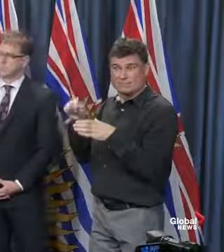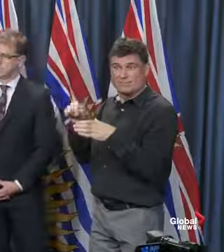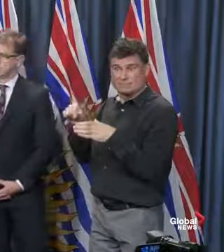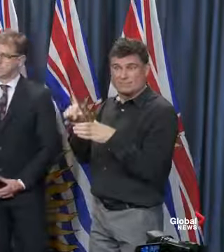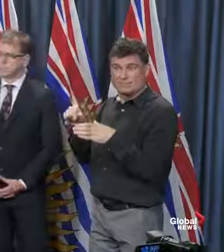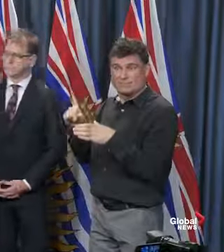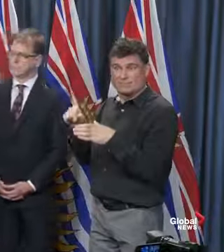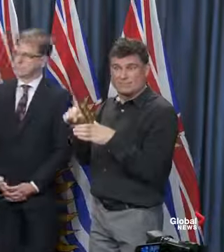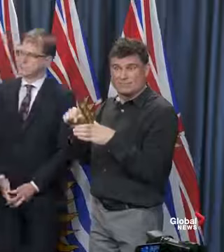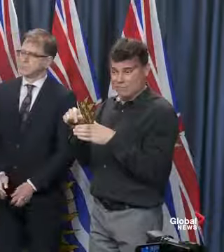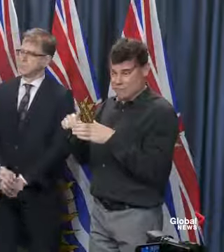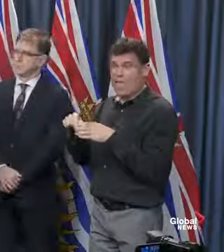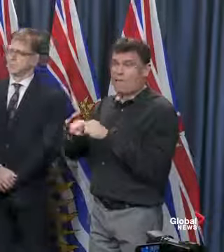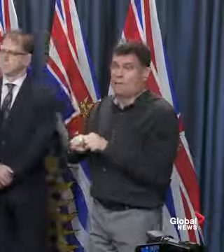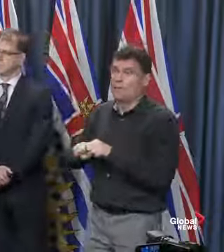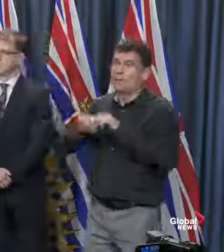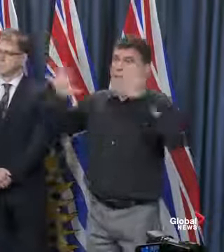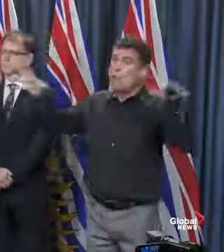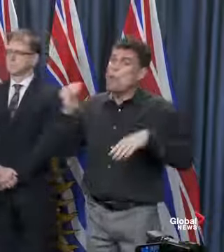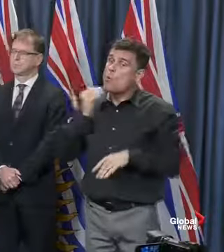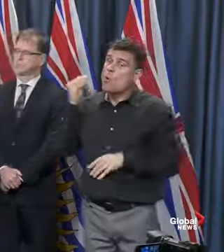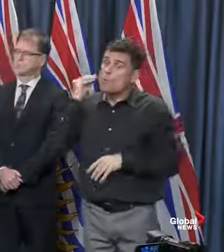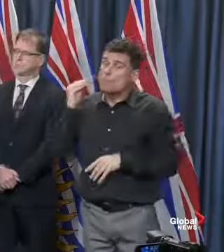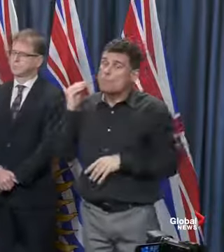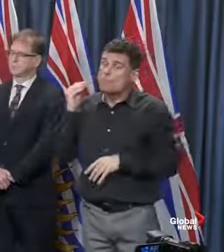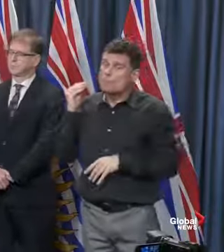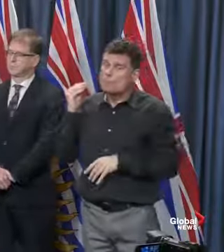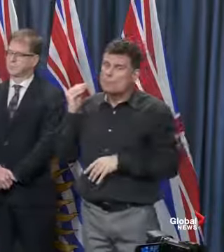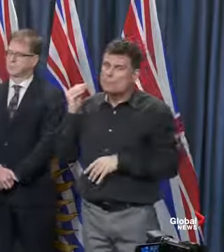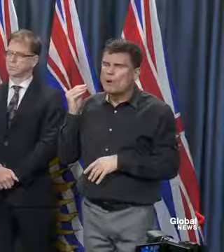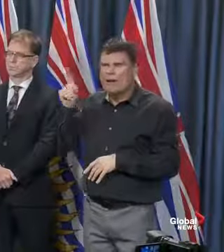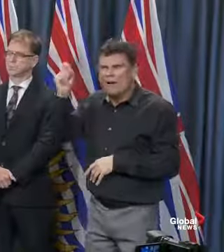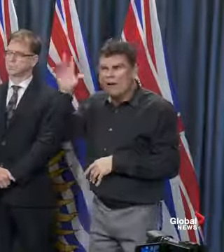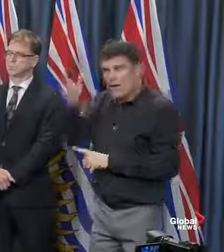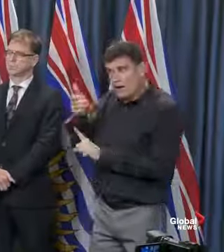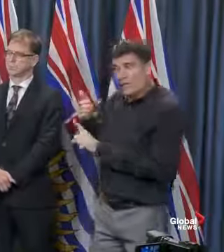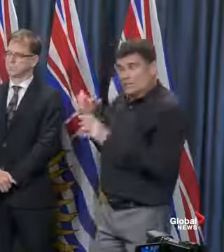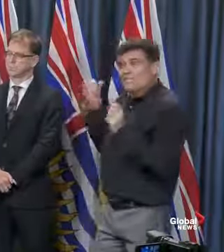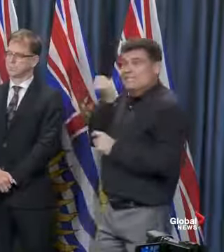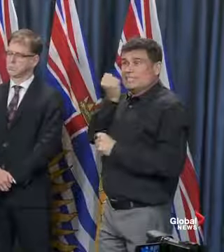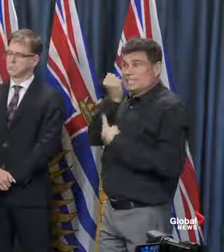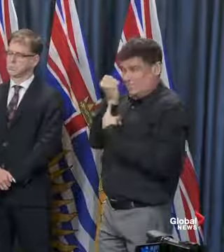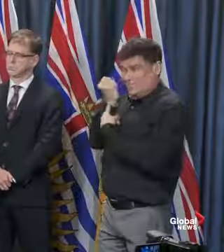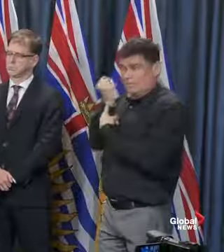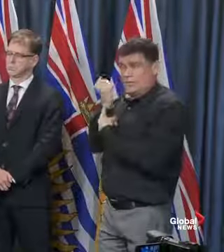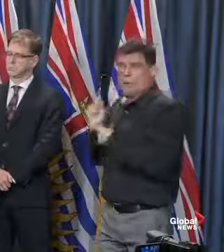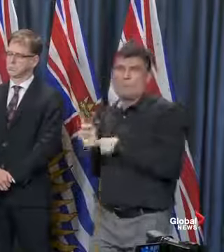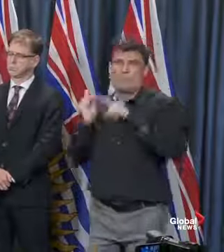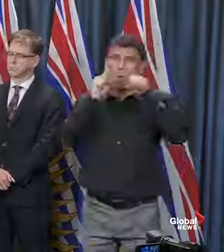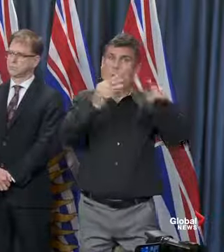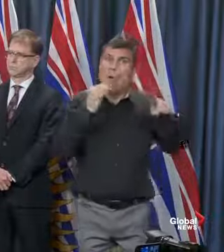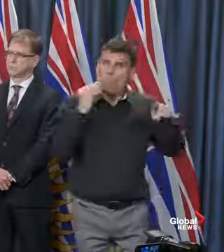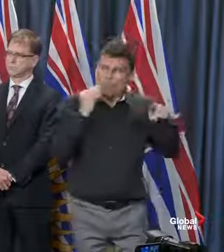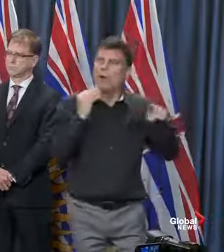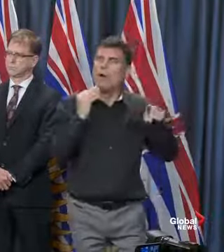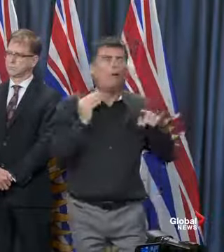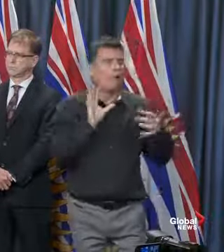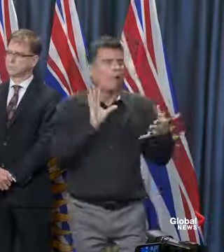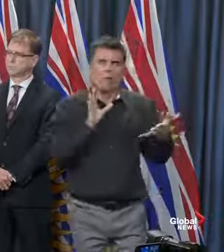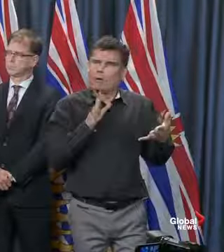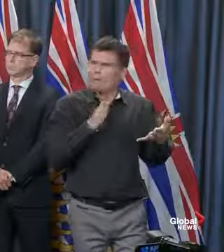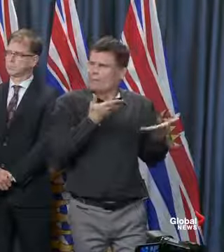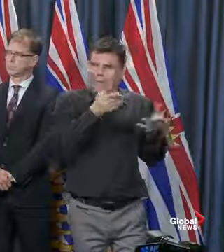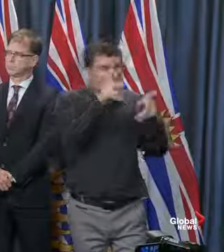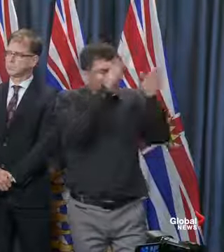seeing patients during this time. Do you have any guidance for people who are wondering if they had a dentist